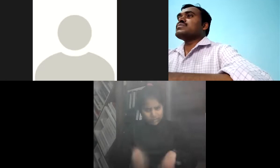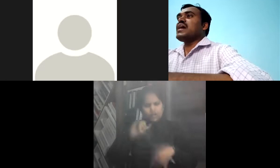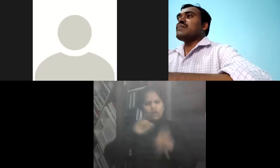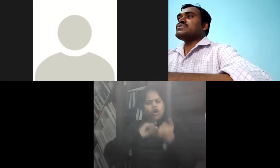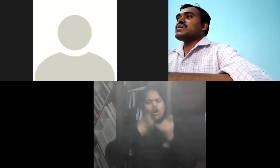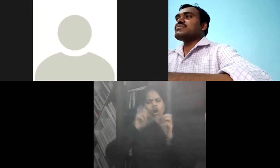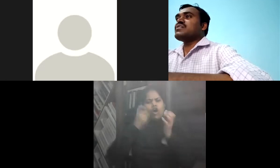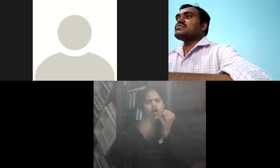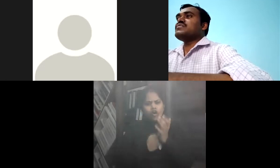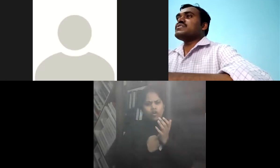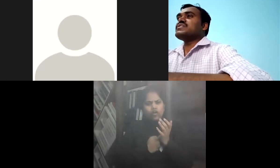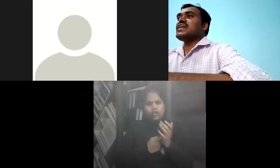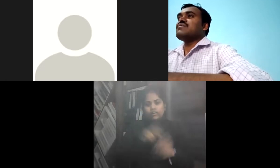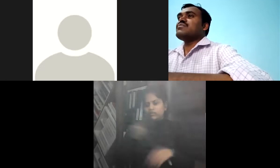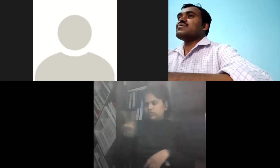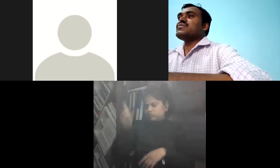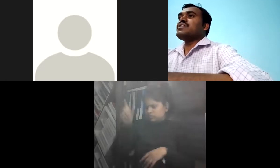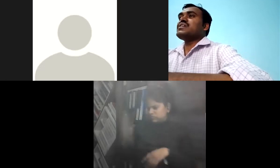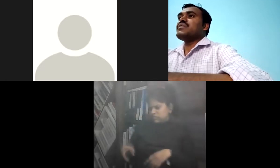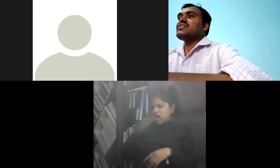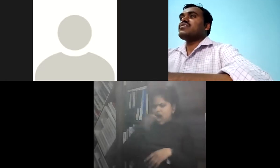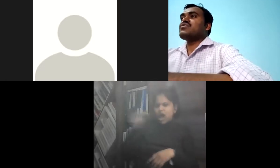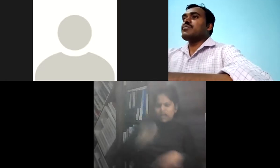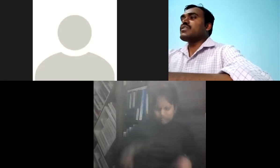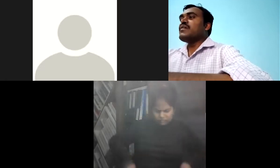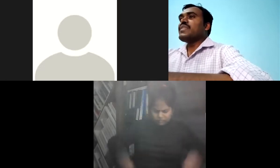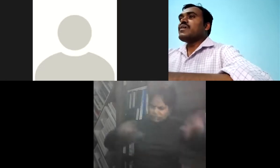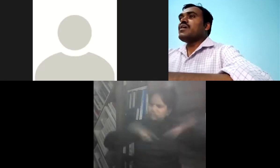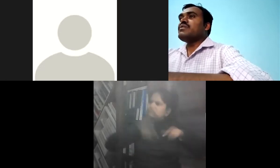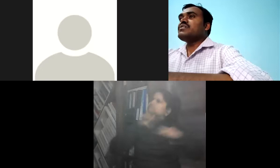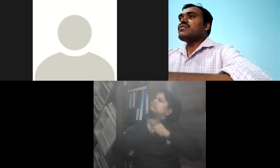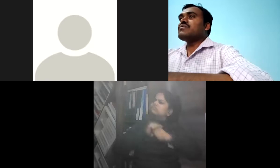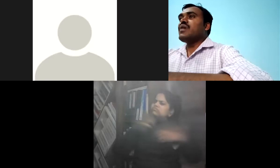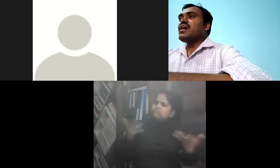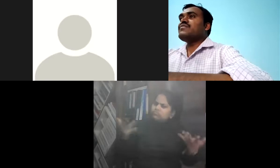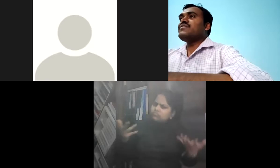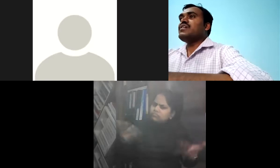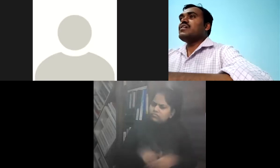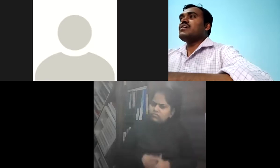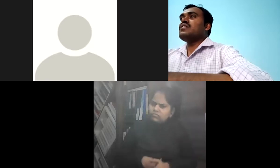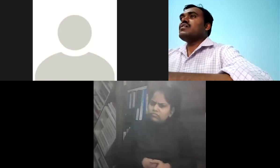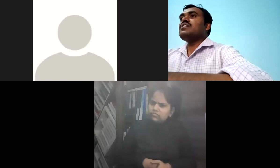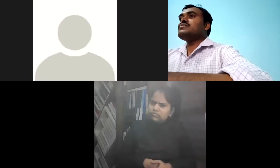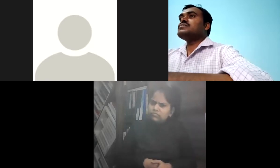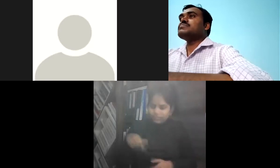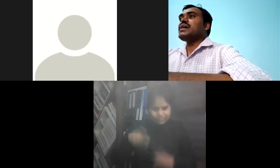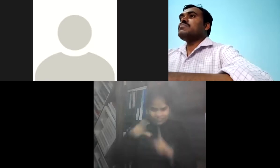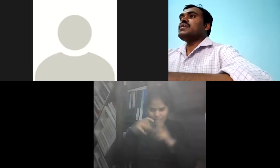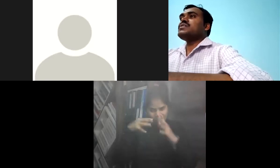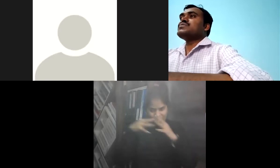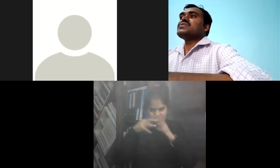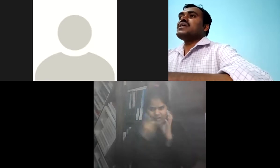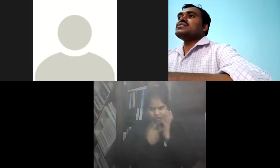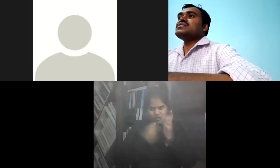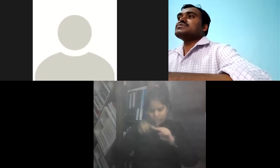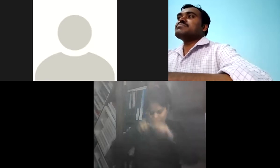2 damaged drums. Oscar, for his livelihood, worked in various jobs. Though a dwarf, he is